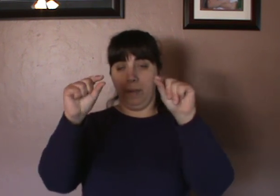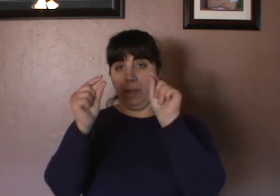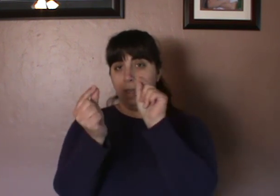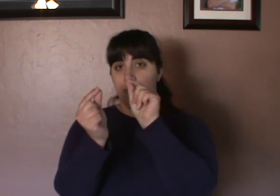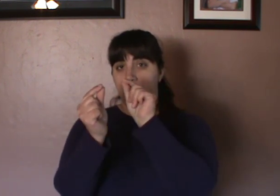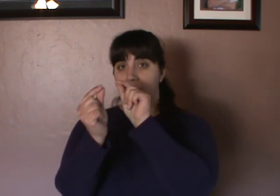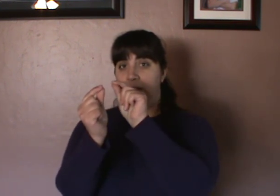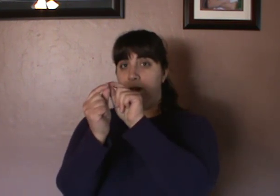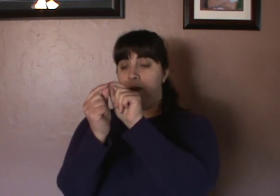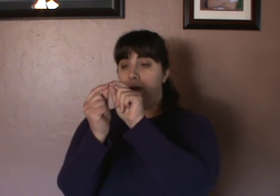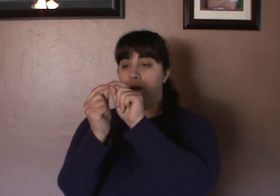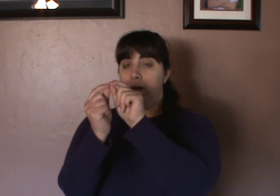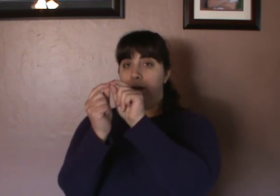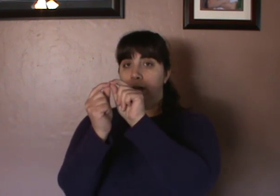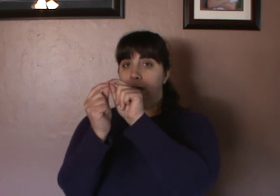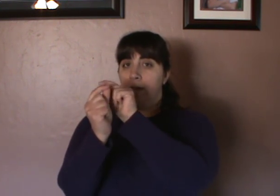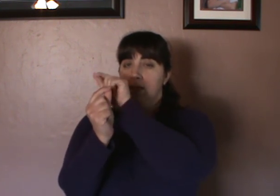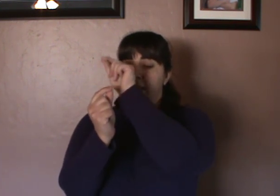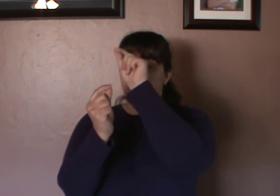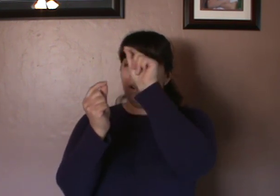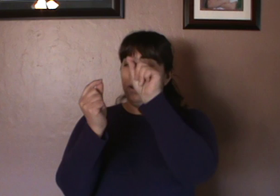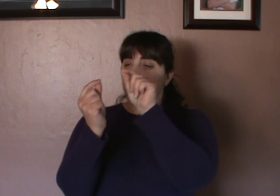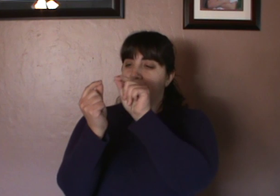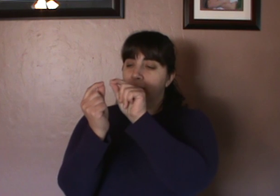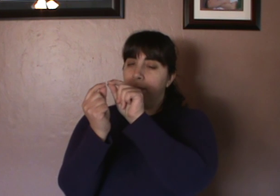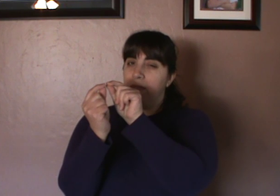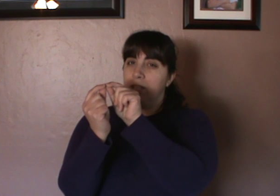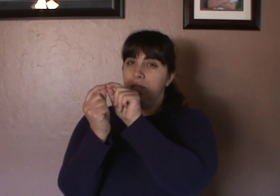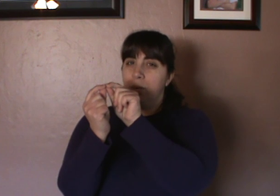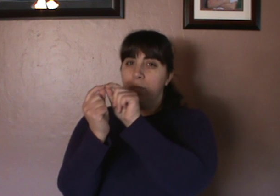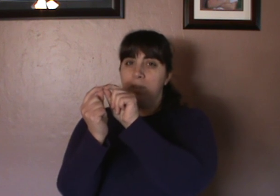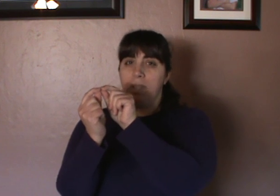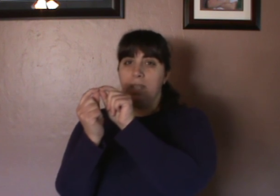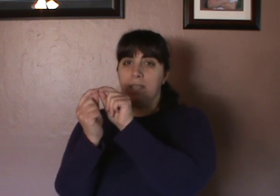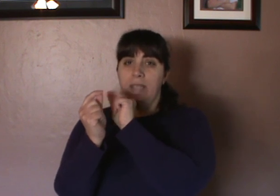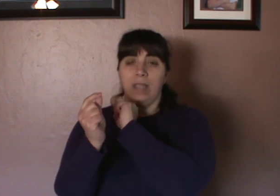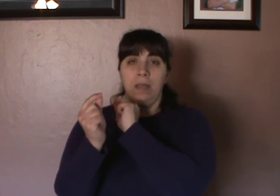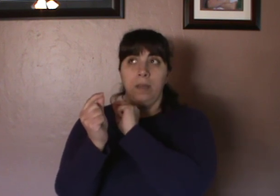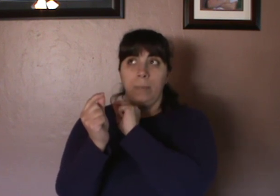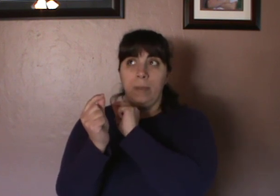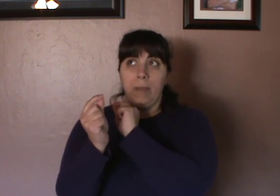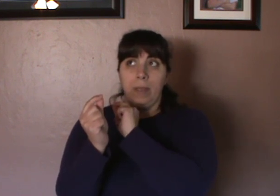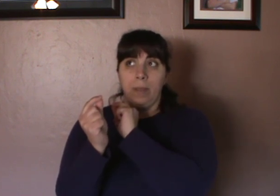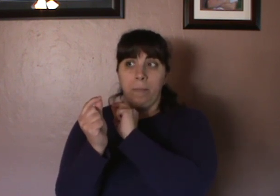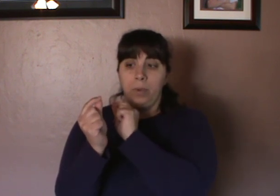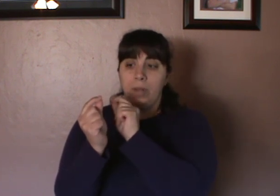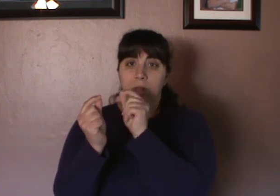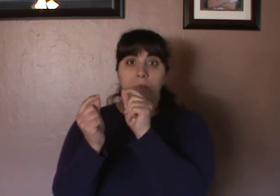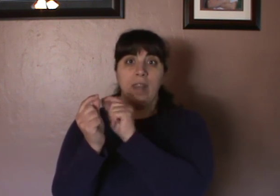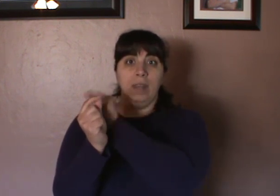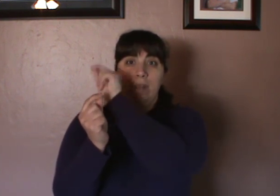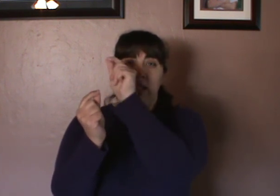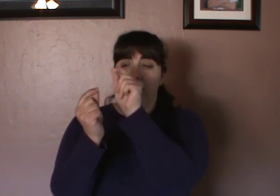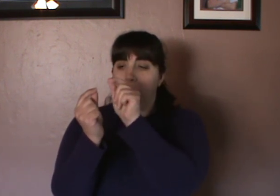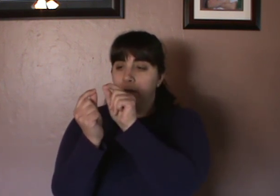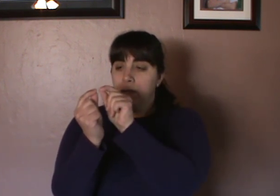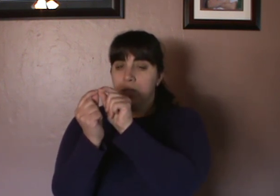my index finger. And it's like you're doing something so precise, like maybe putting thread in a needle. So